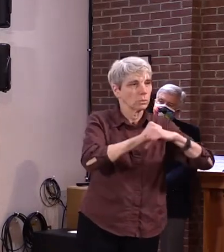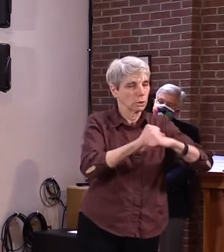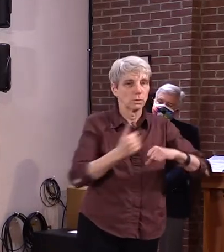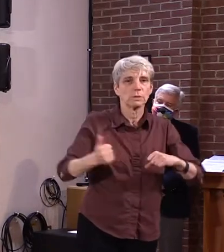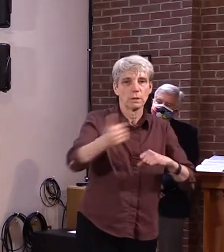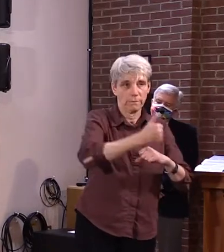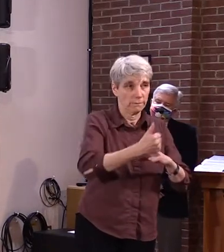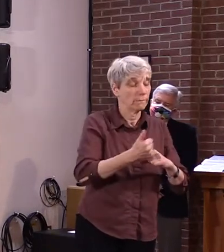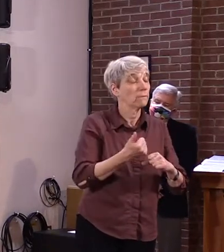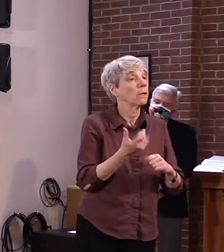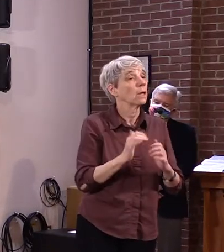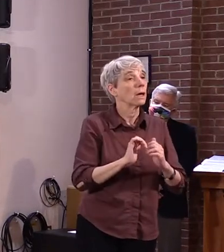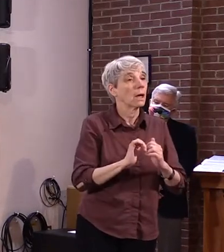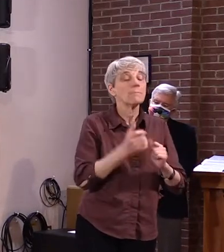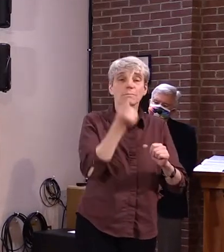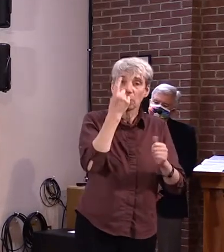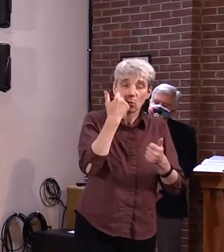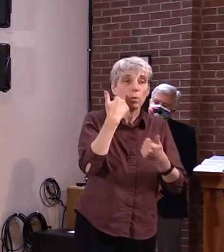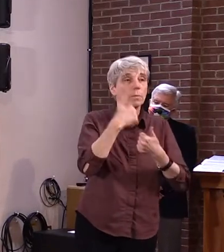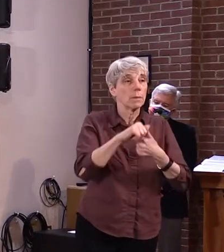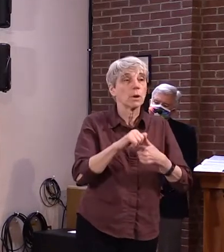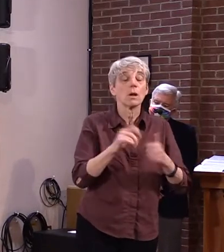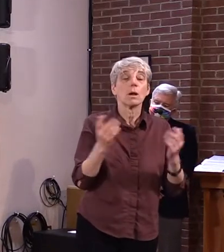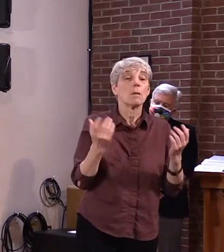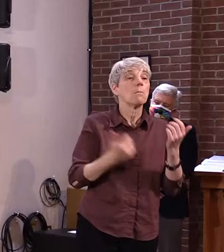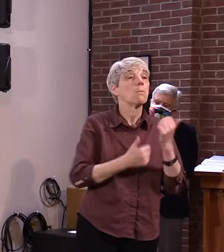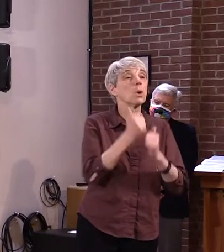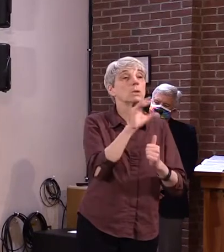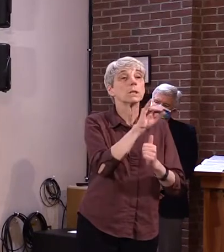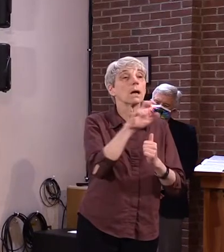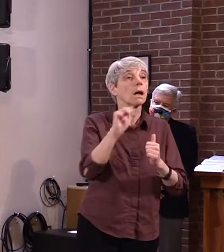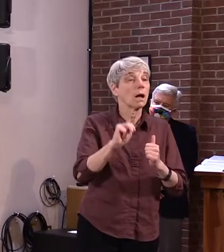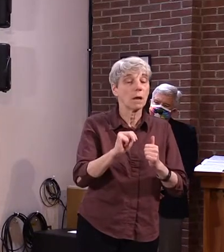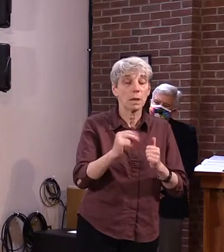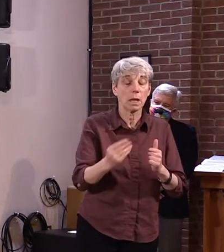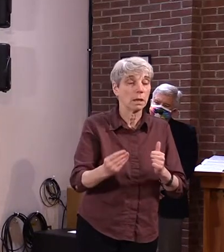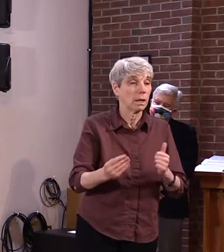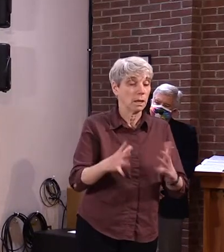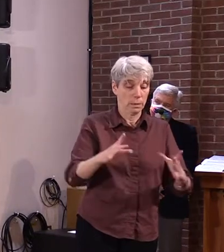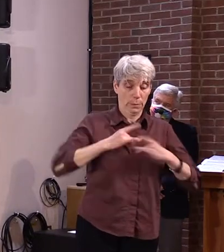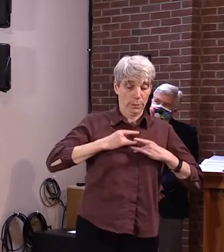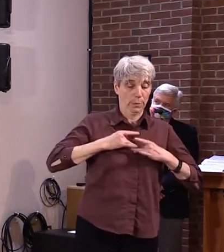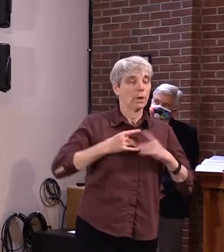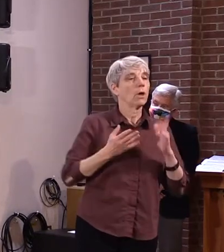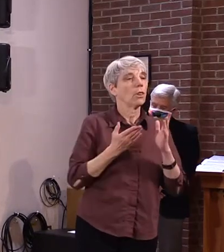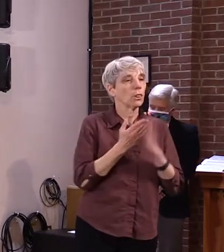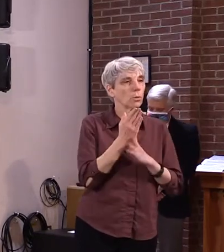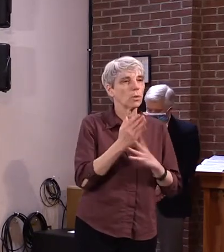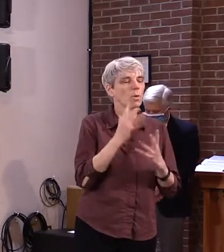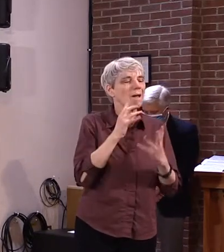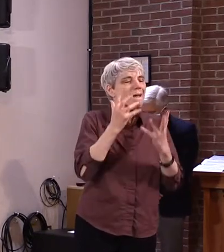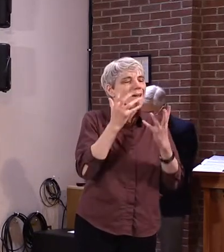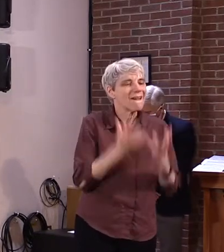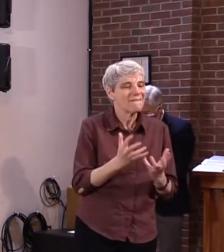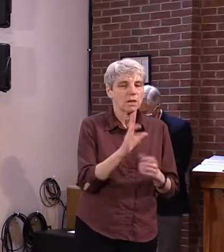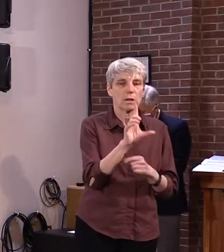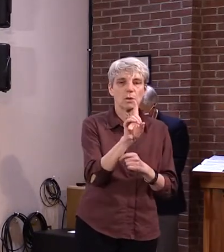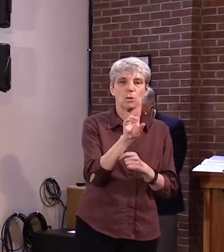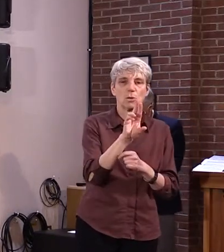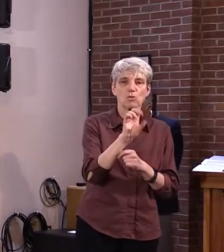major way you could get the virus. So the 6 foot spacing and the masking are still terribly